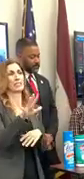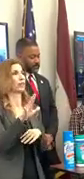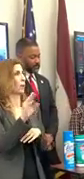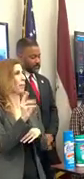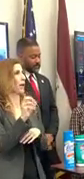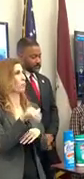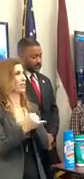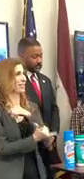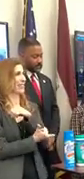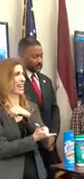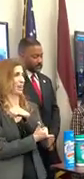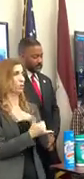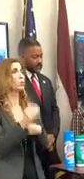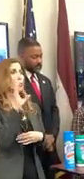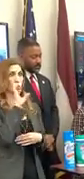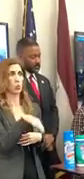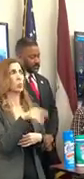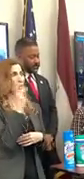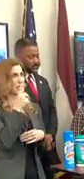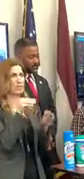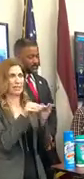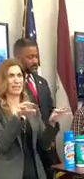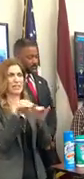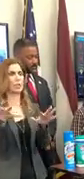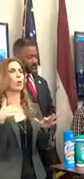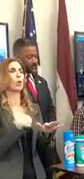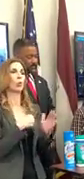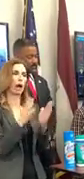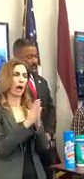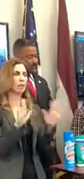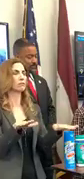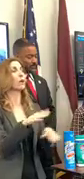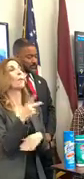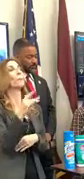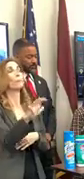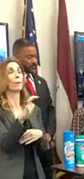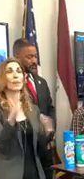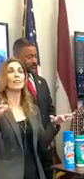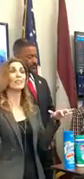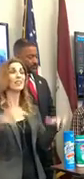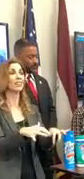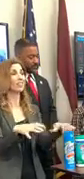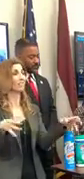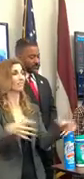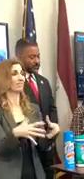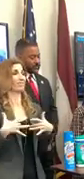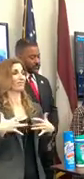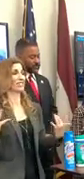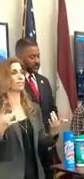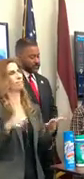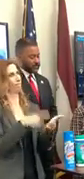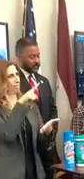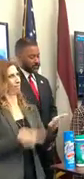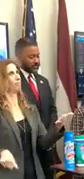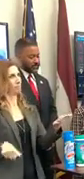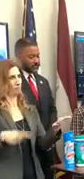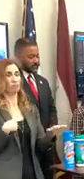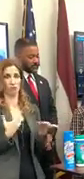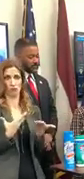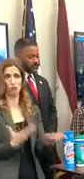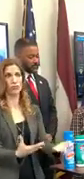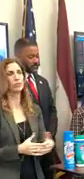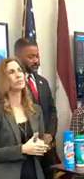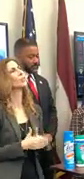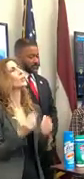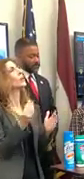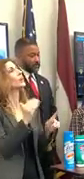County, we are recommending that public gatherings be canceled. And I want to again remind you of